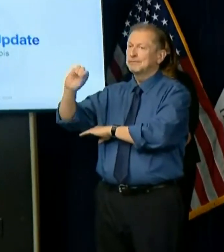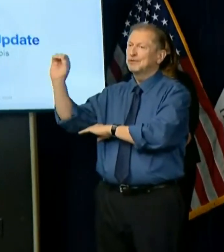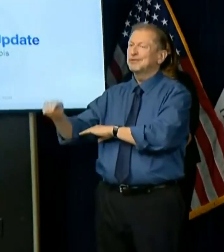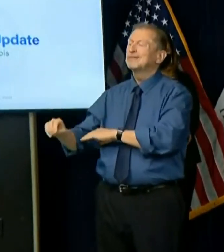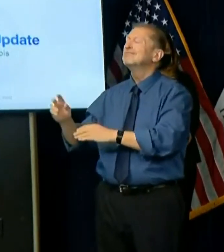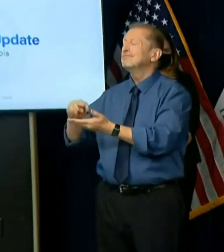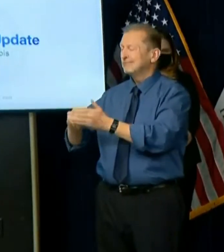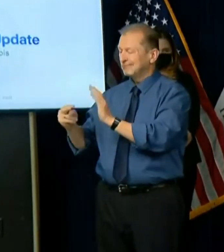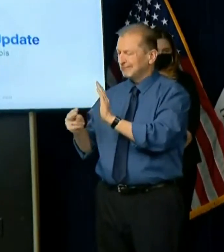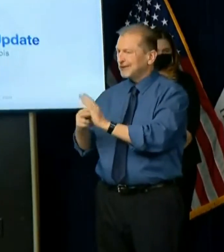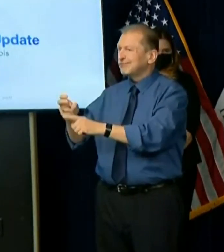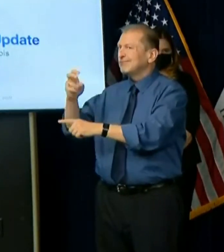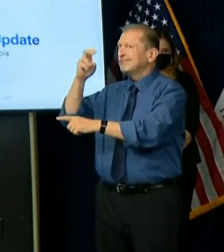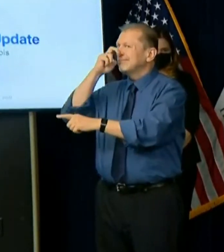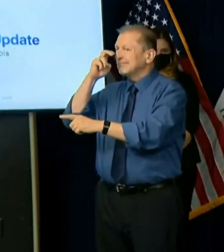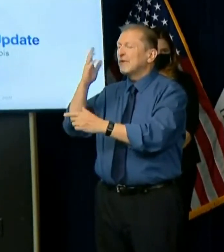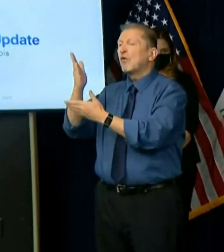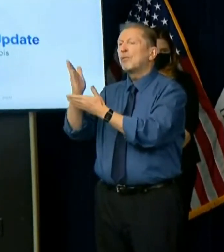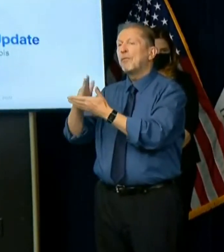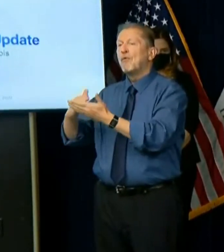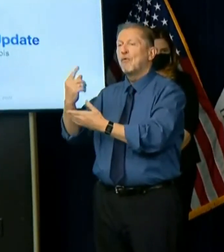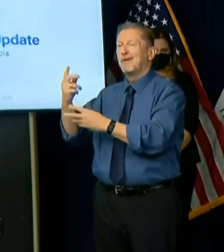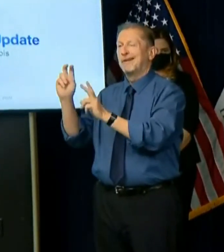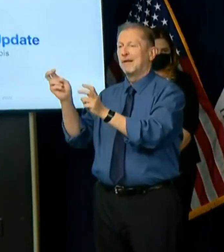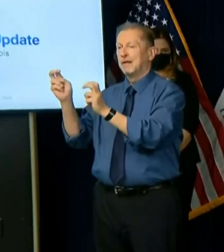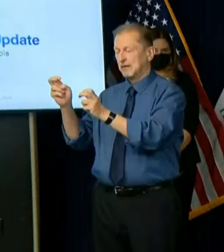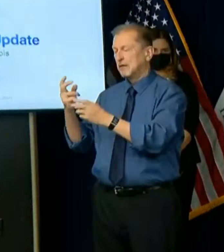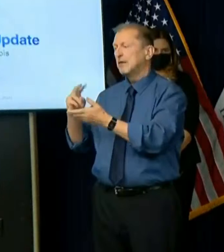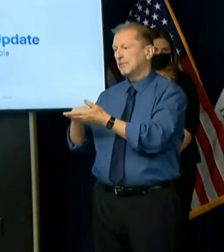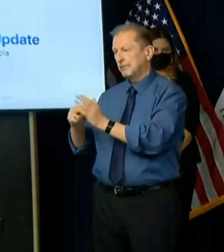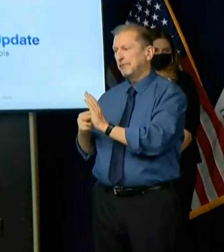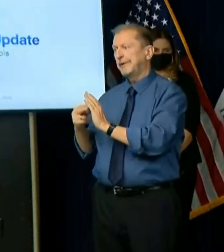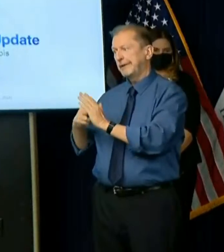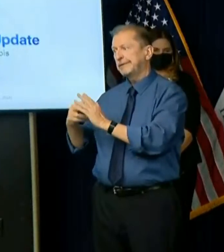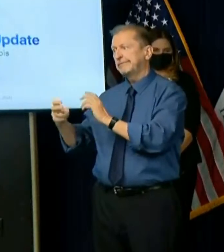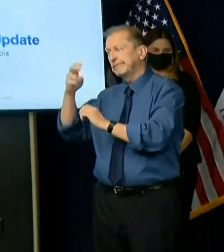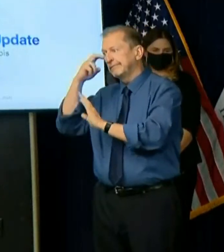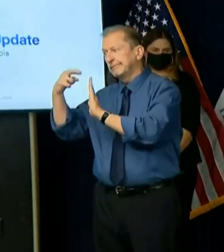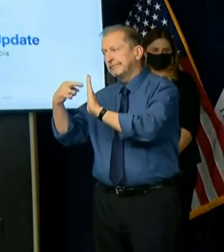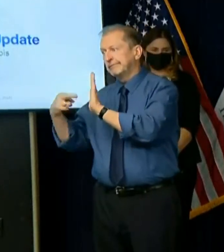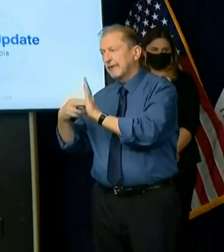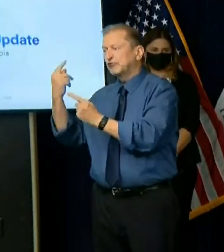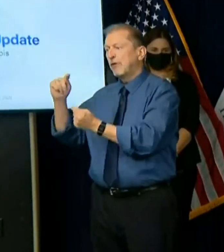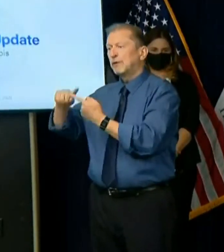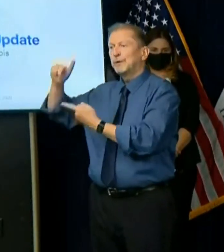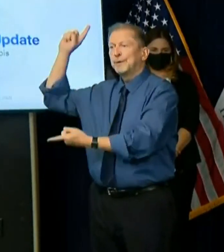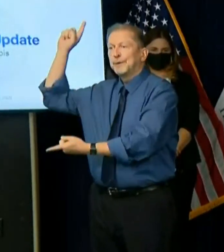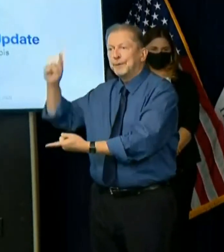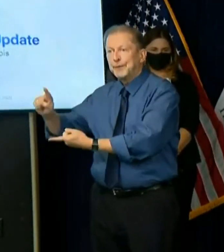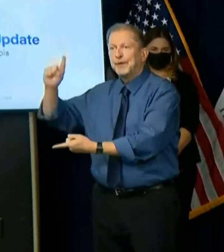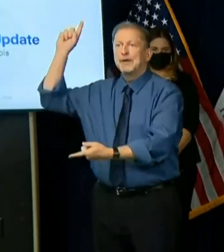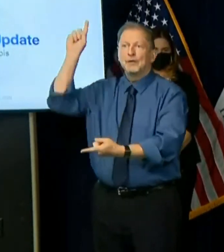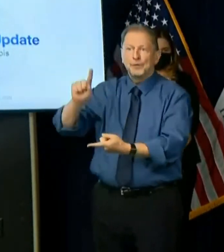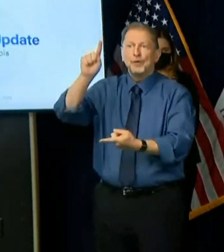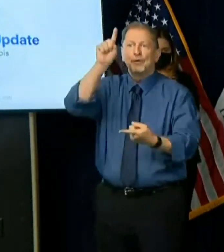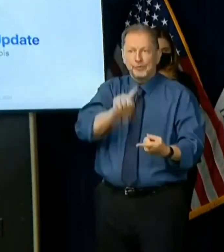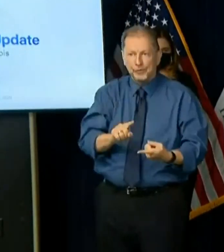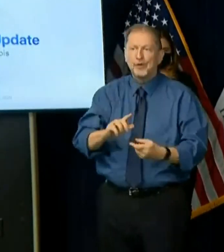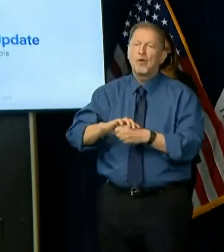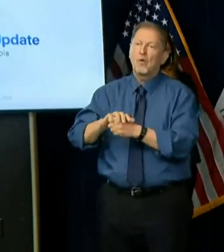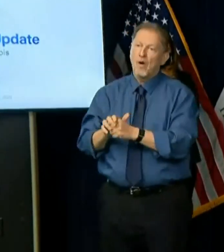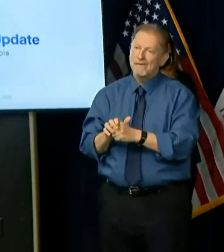our resurgence mitigations to bring down levels of COVID-19 community transmission enough to once again